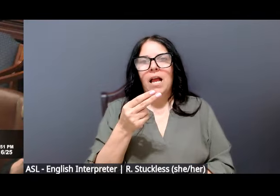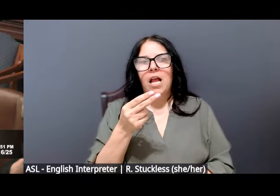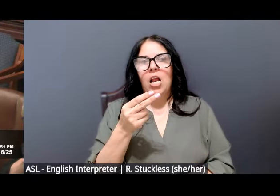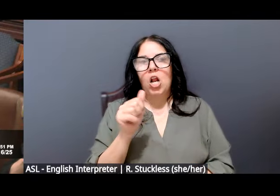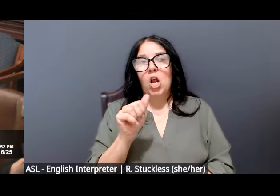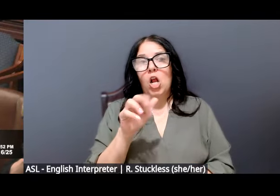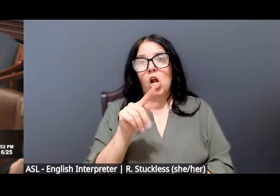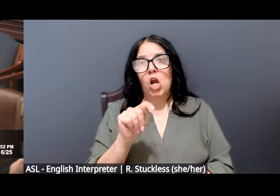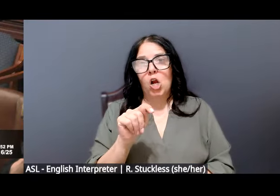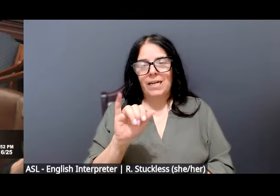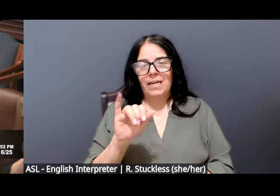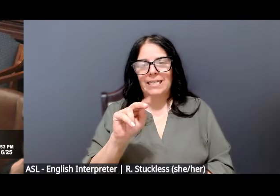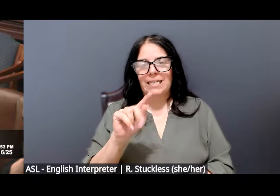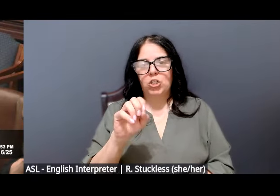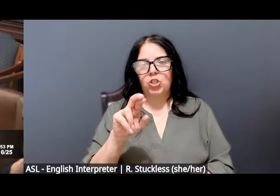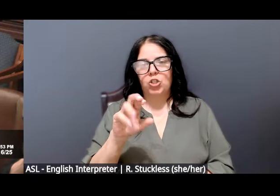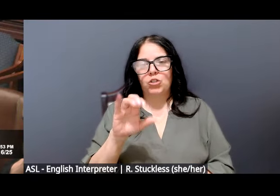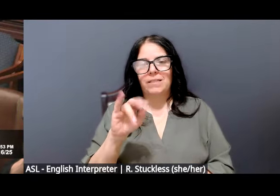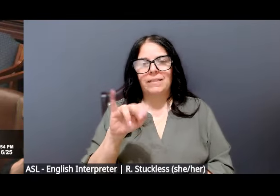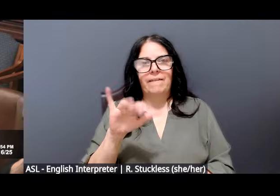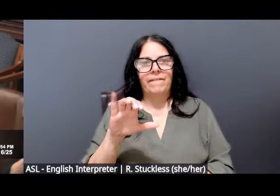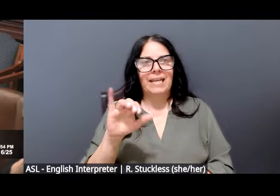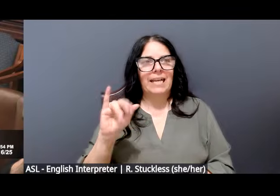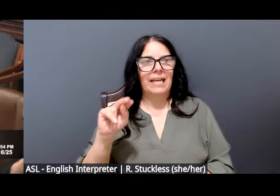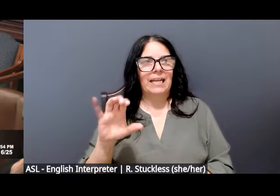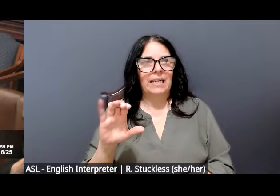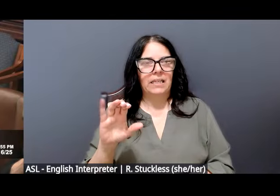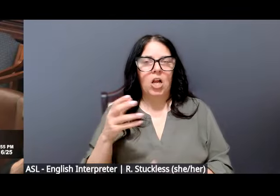Voting 2.7, ECO